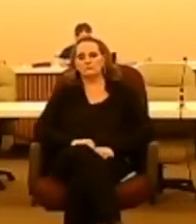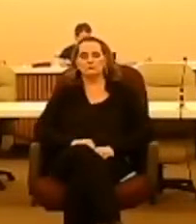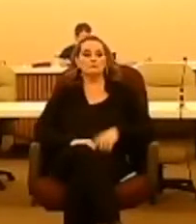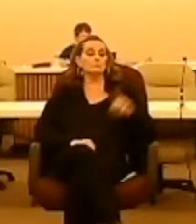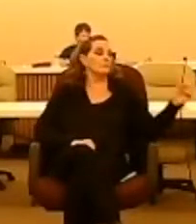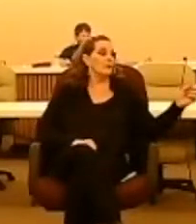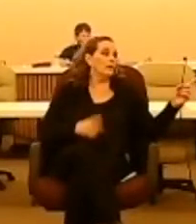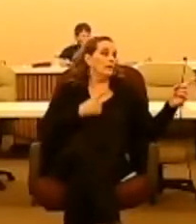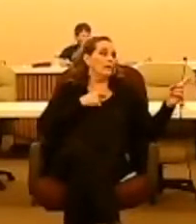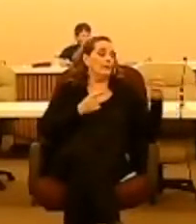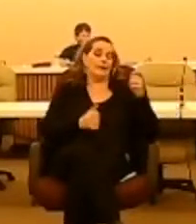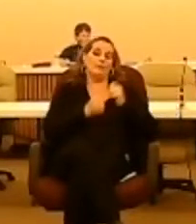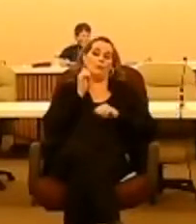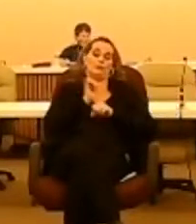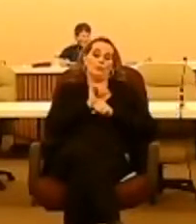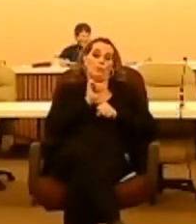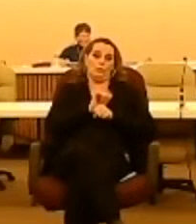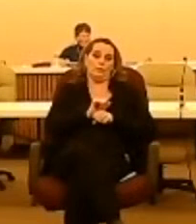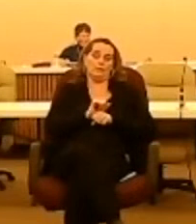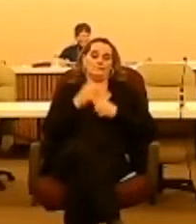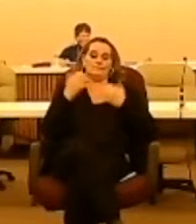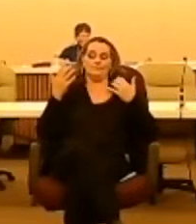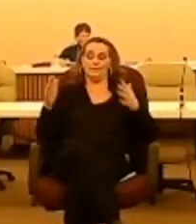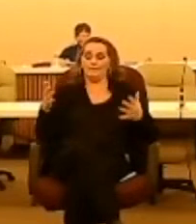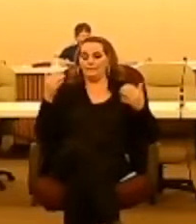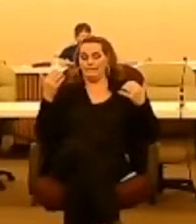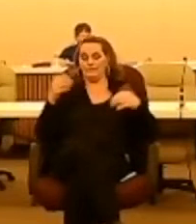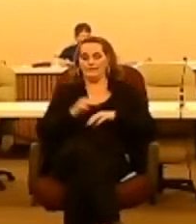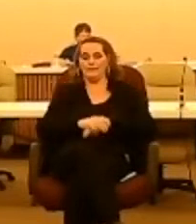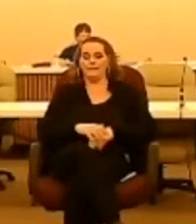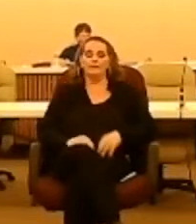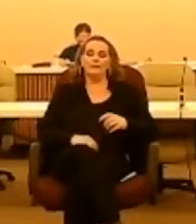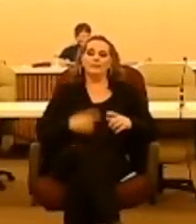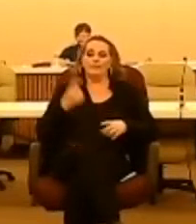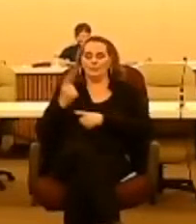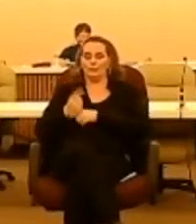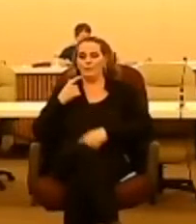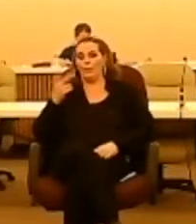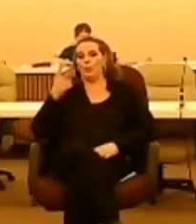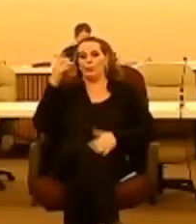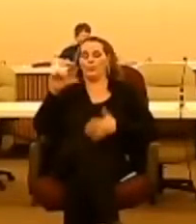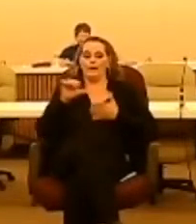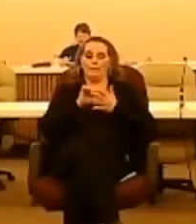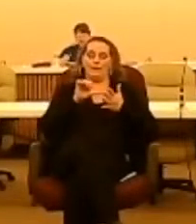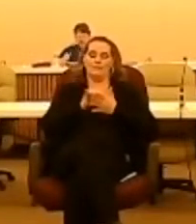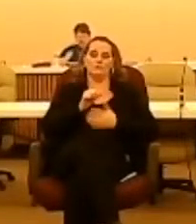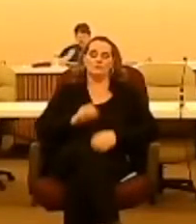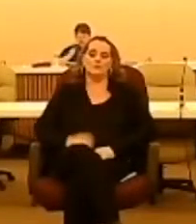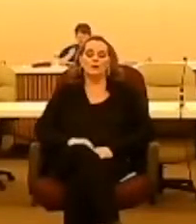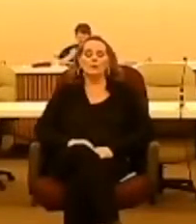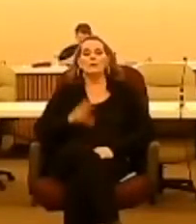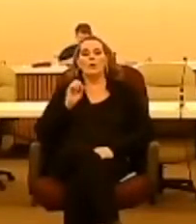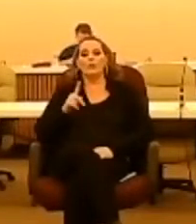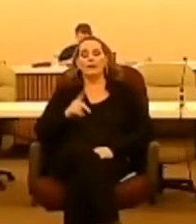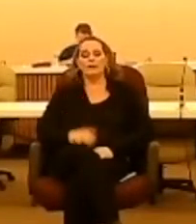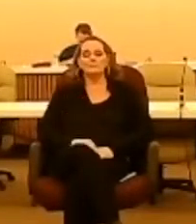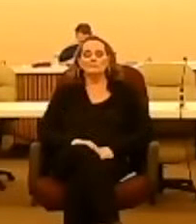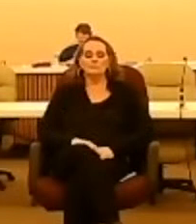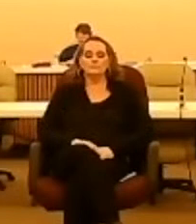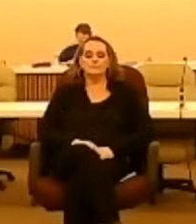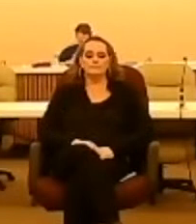At least we got most of the work done for. That's right. The 3 pagers. Okay,